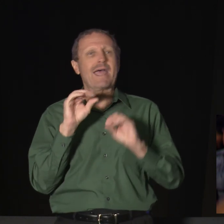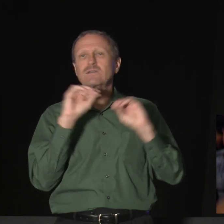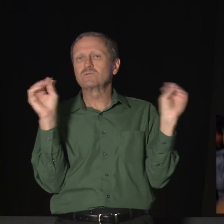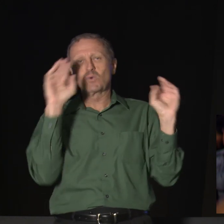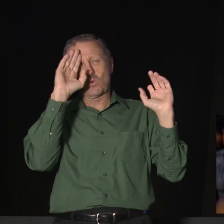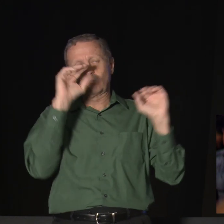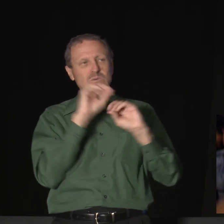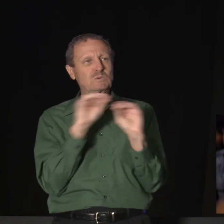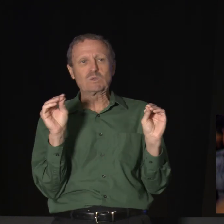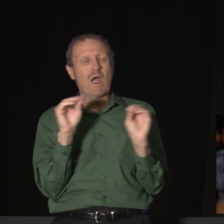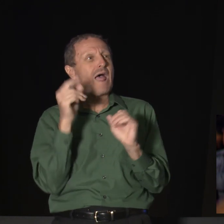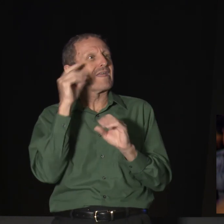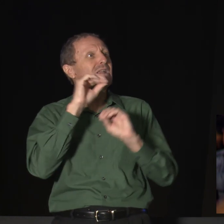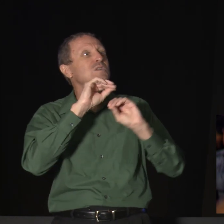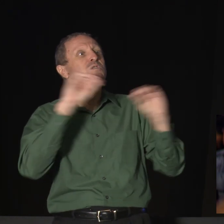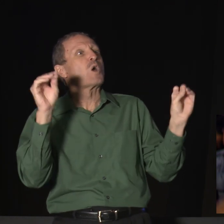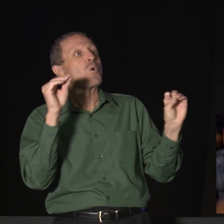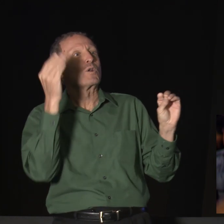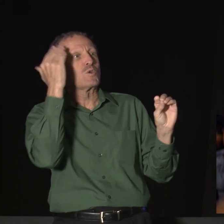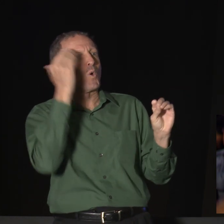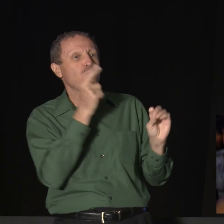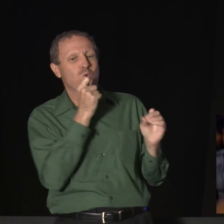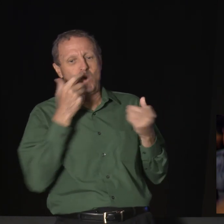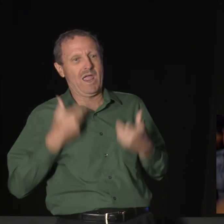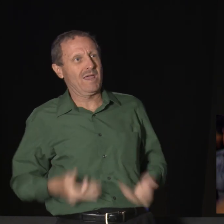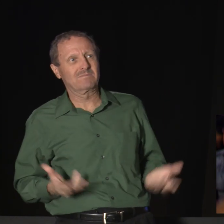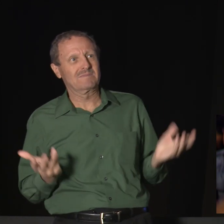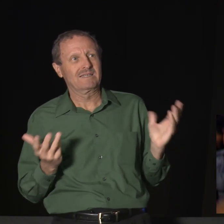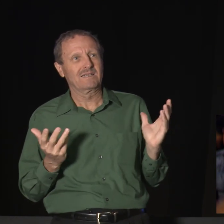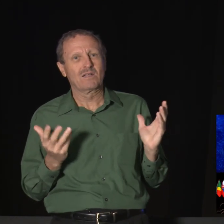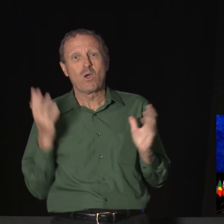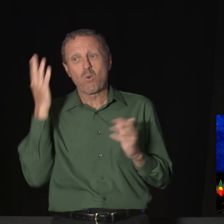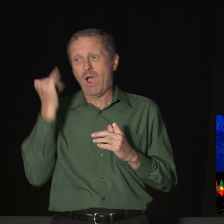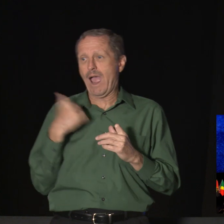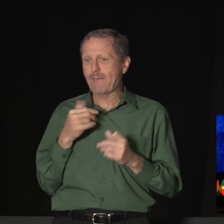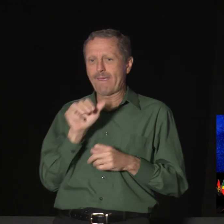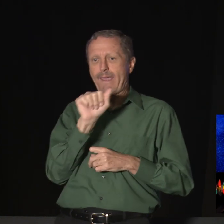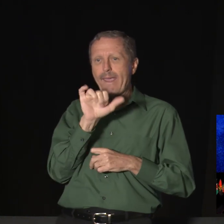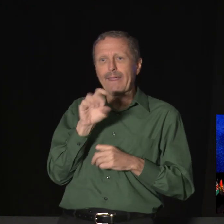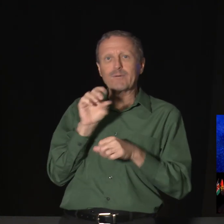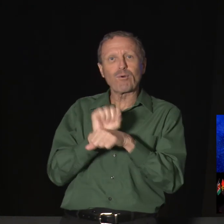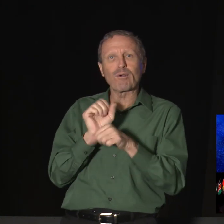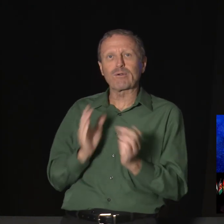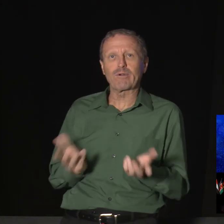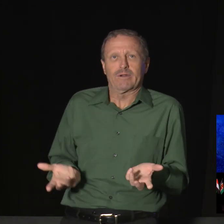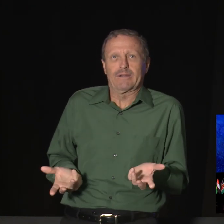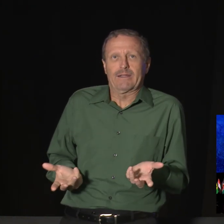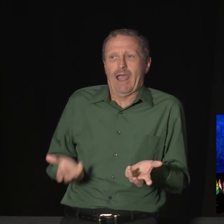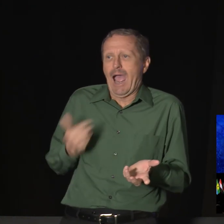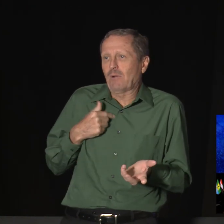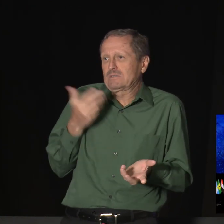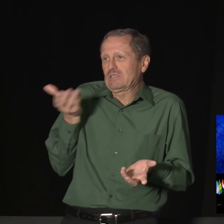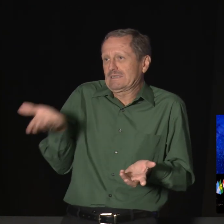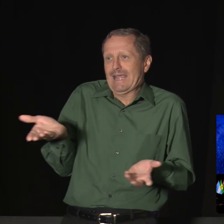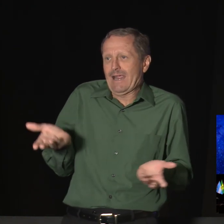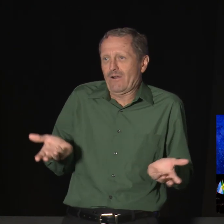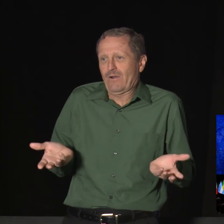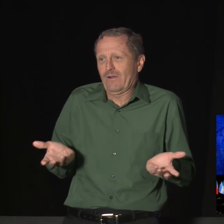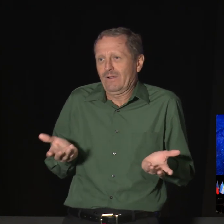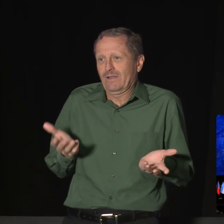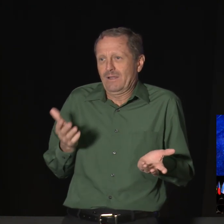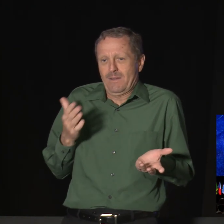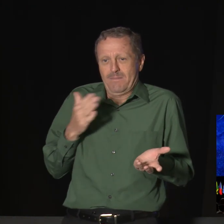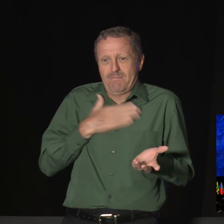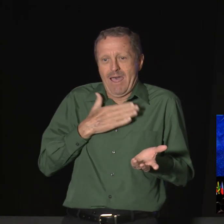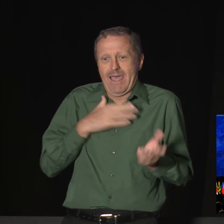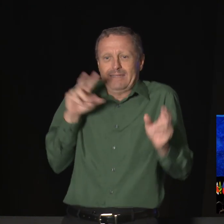no. I didn't think anybody knew who I was. Why? Because I was just an aid worker, she said. I was just there on a little bit of my